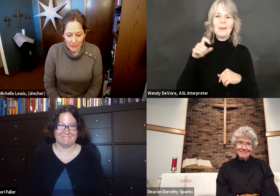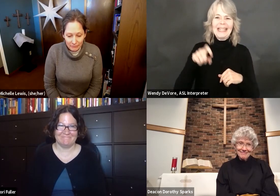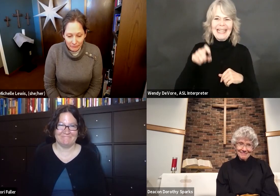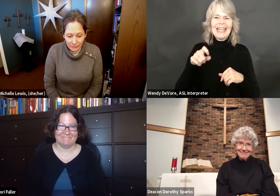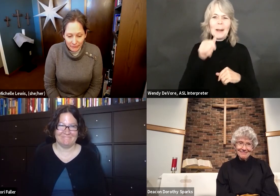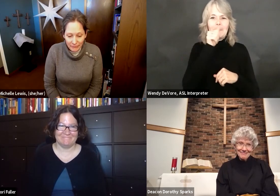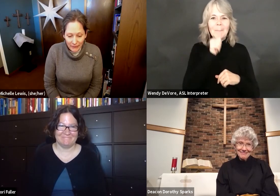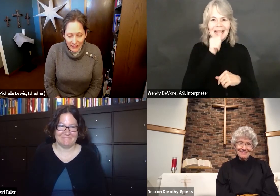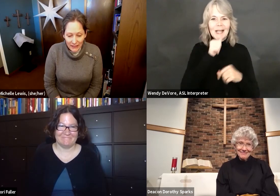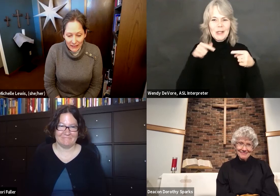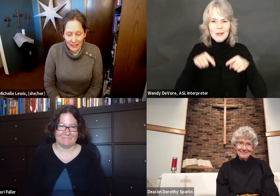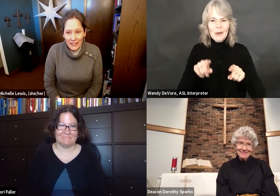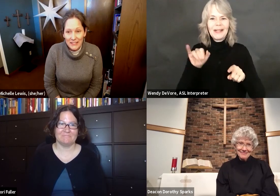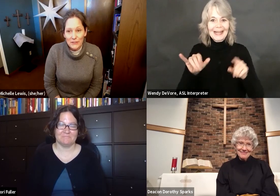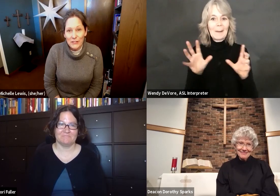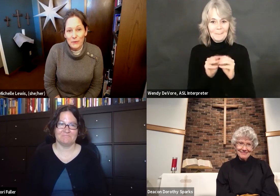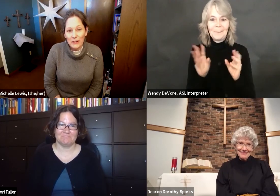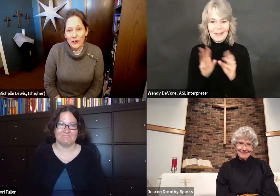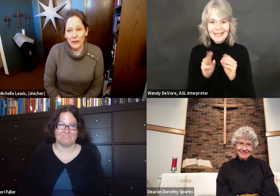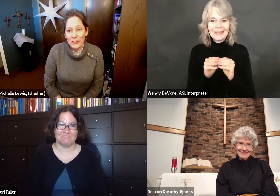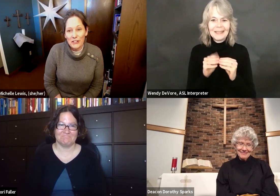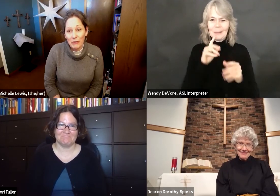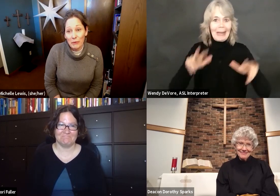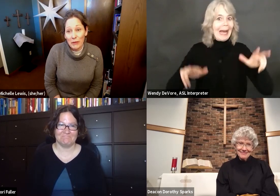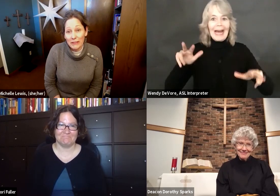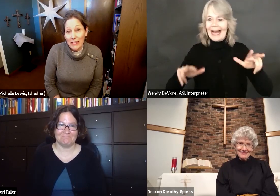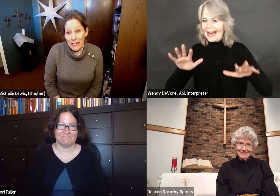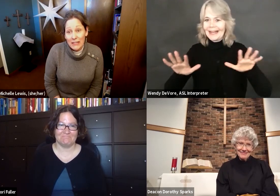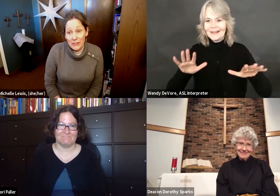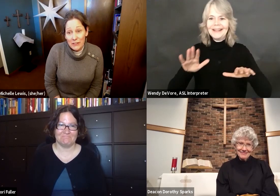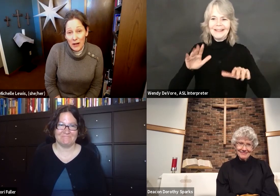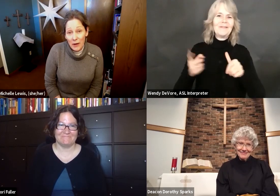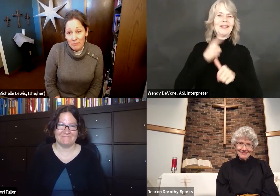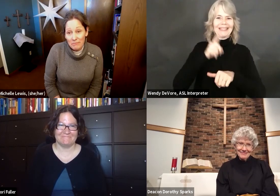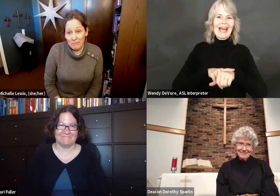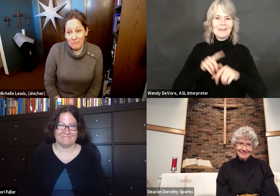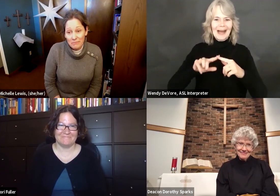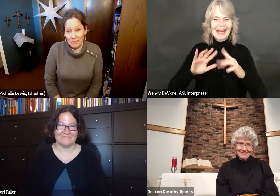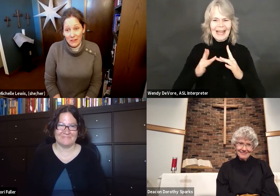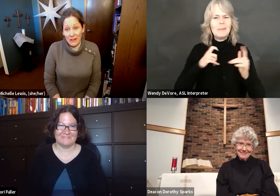patience. And so just want to encourage everyone to come.